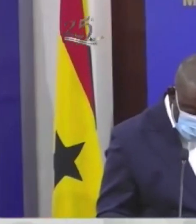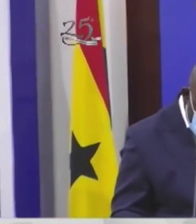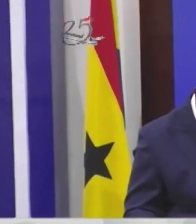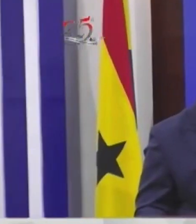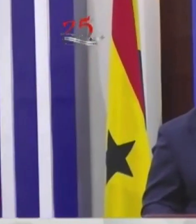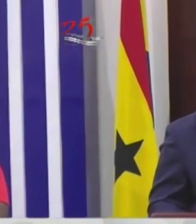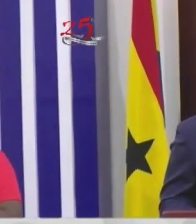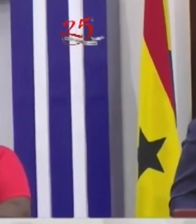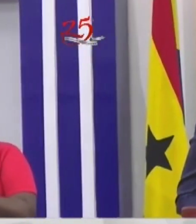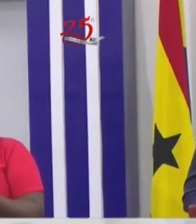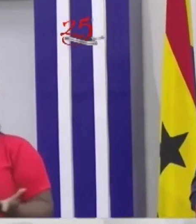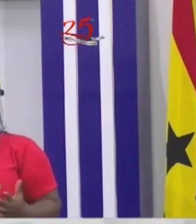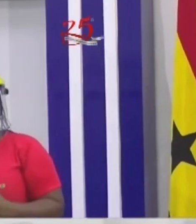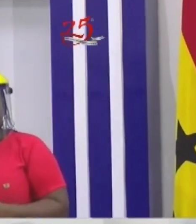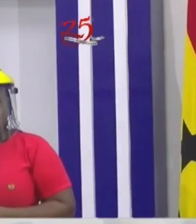answers.